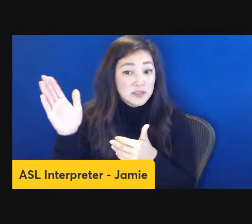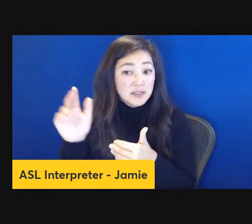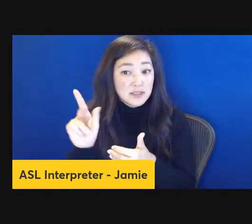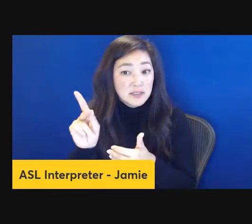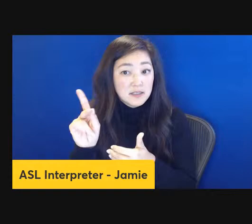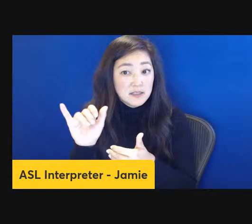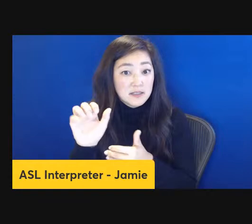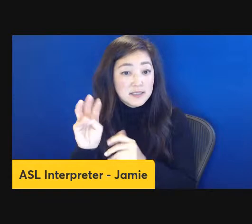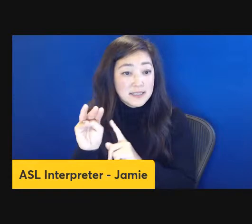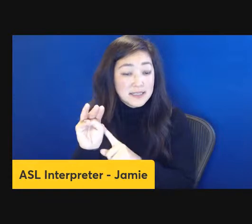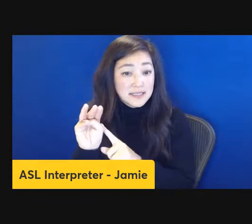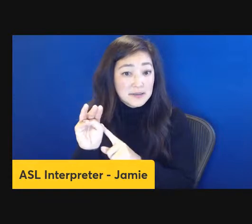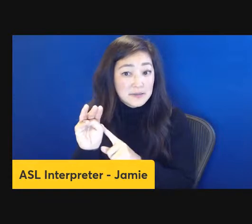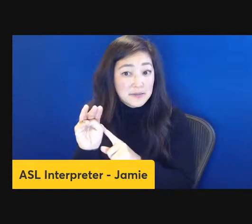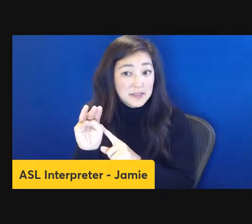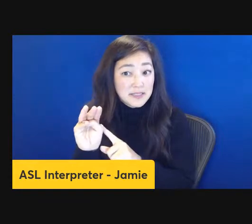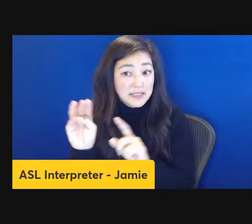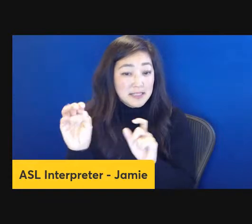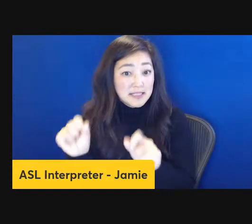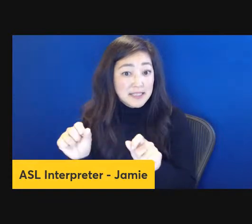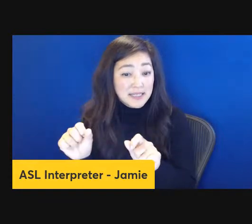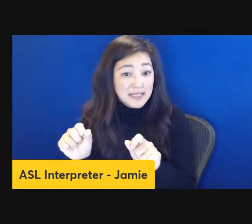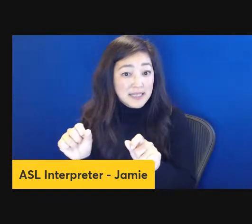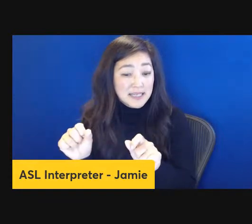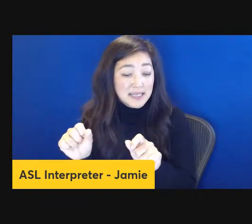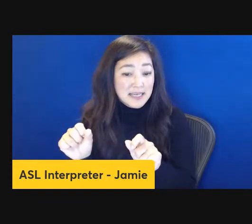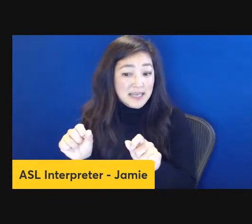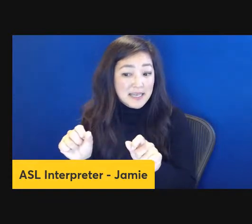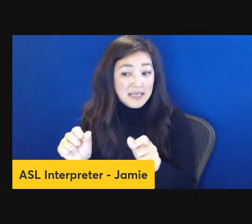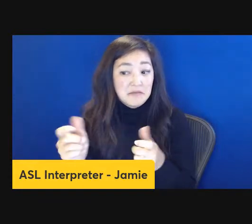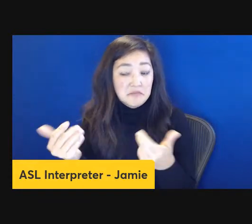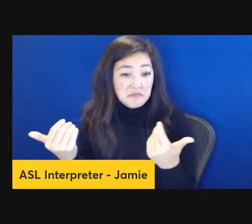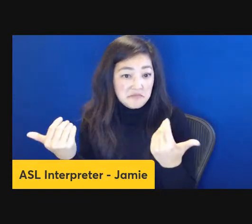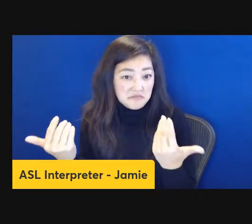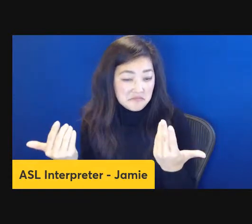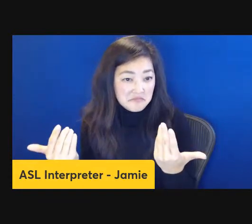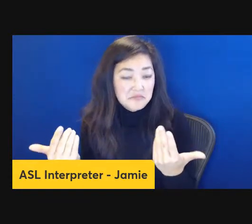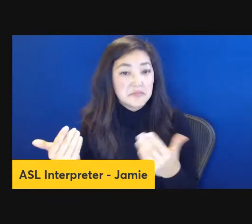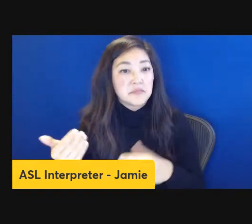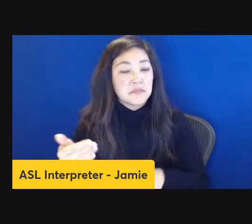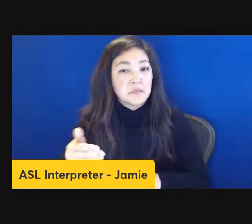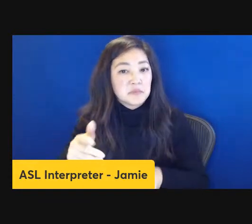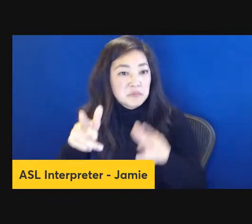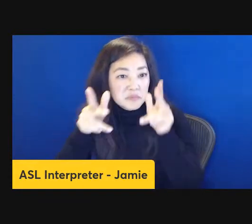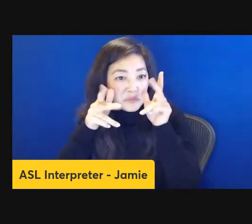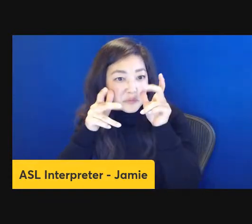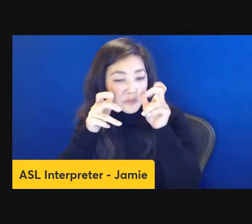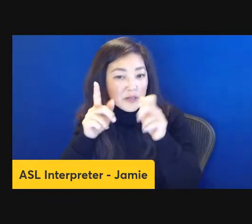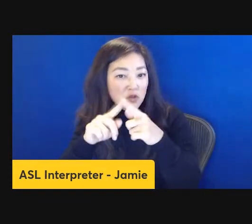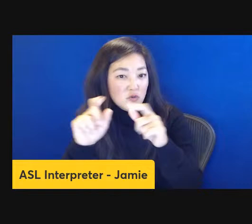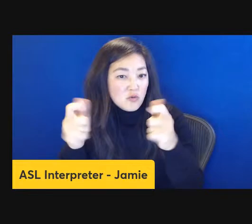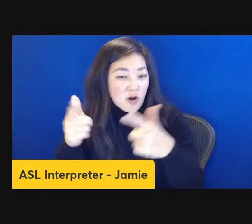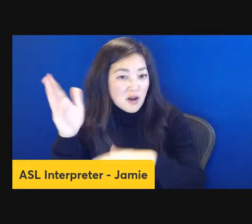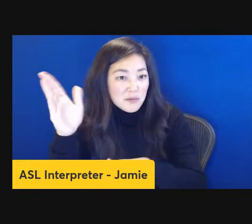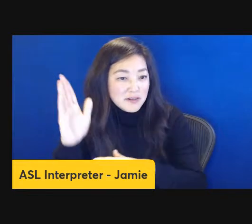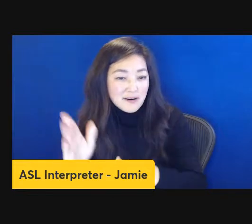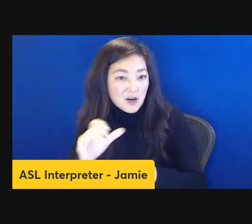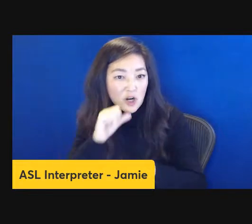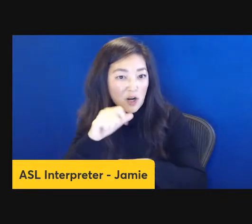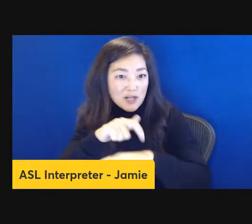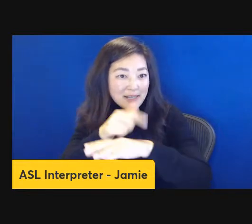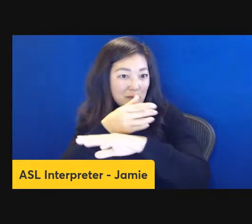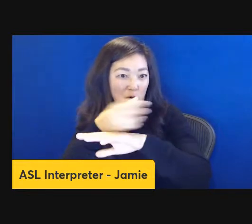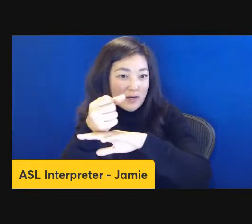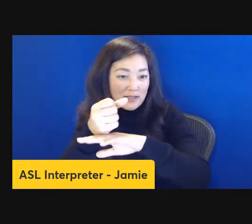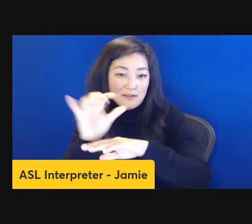that we can hear from all of our speakers today and not lose any time. And I also want